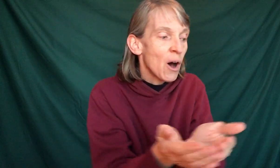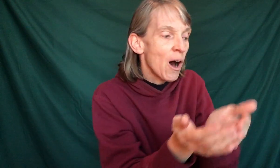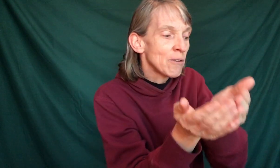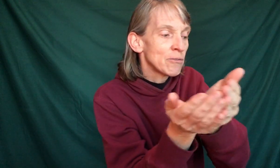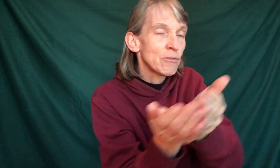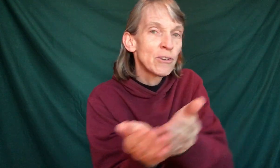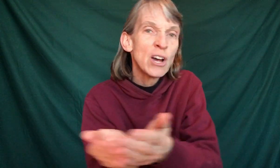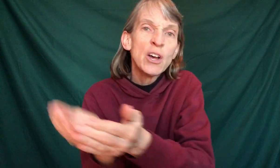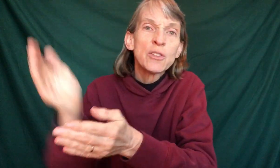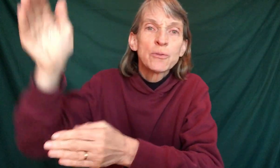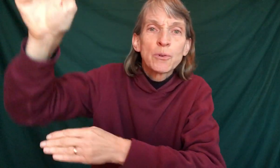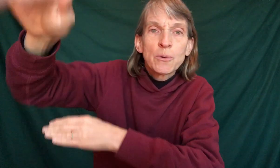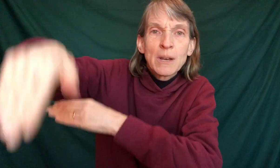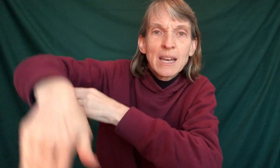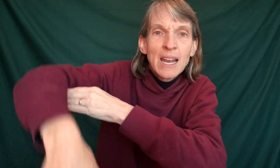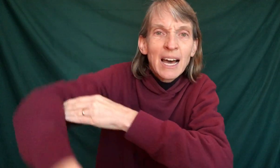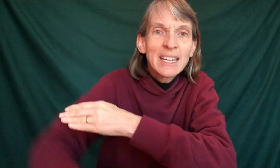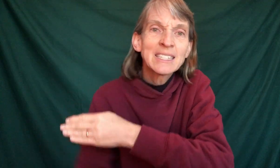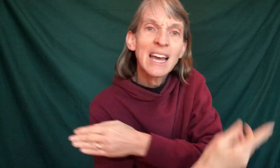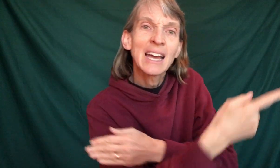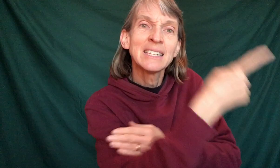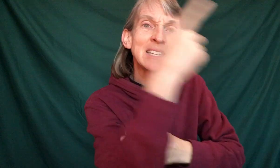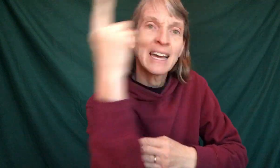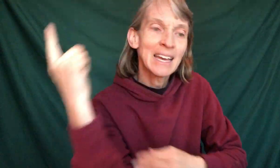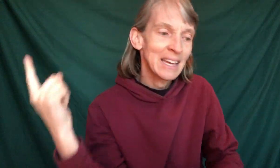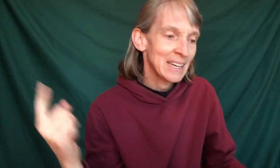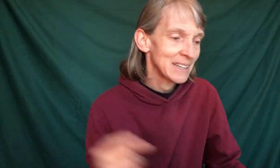off through night and day.